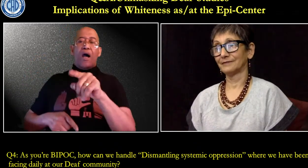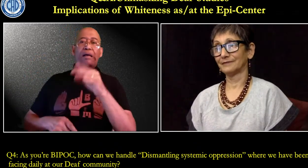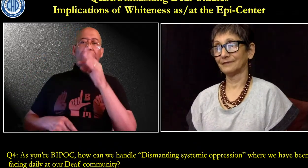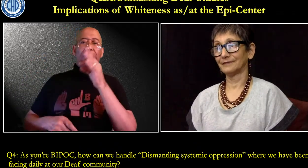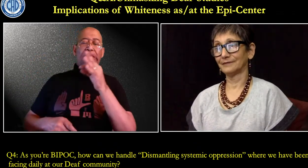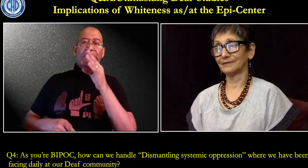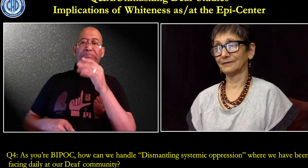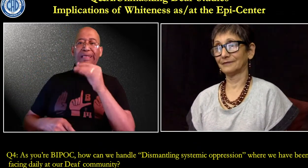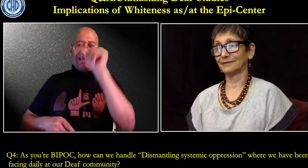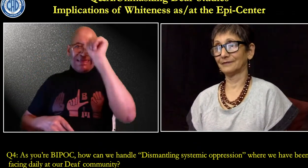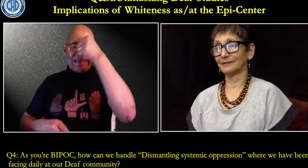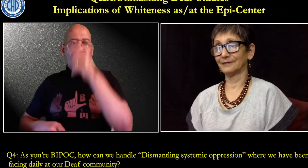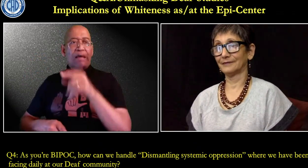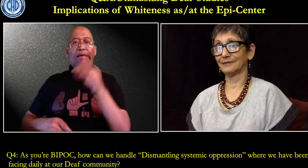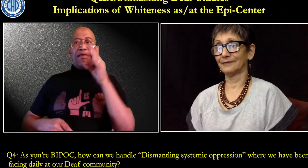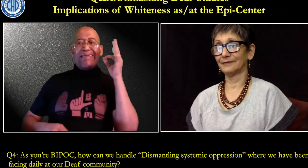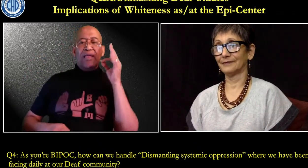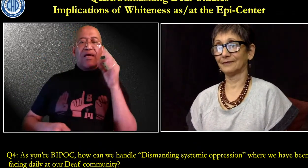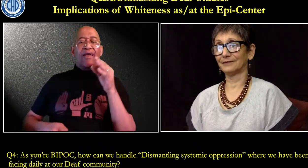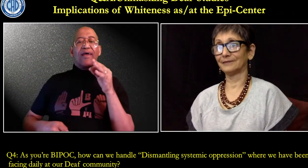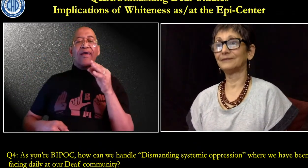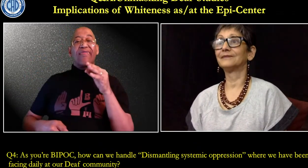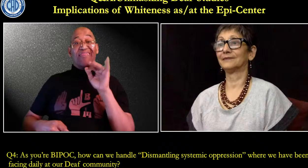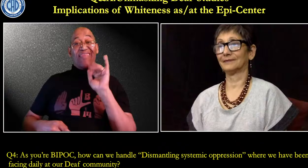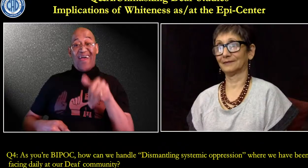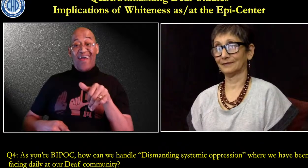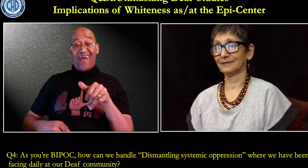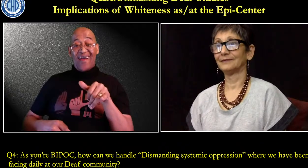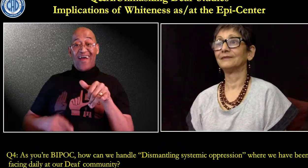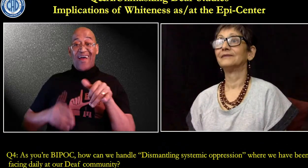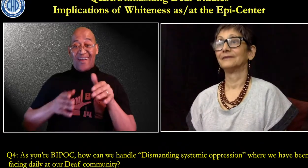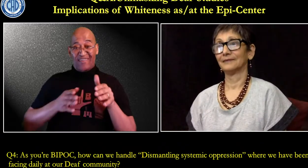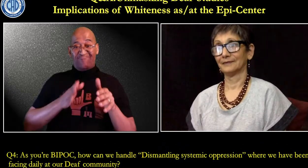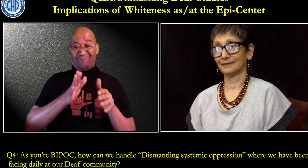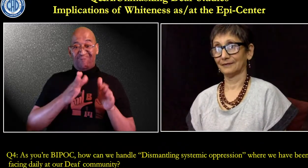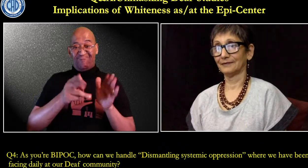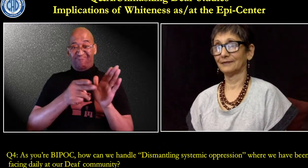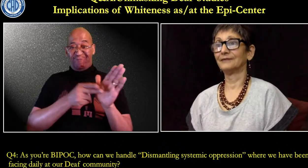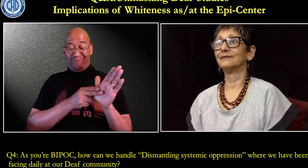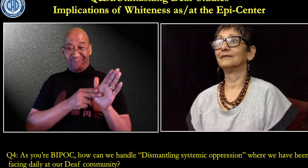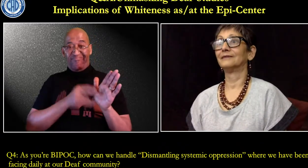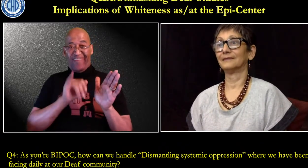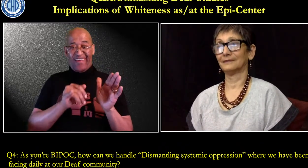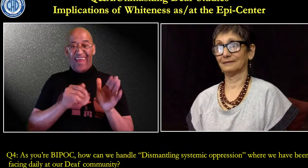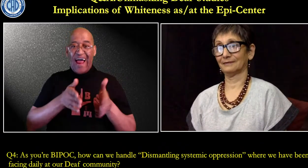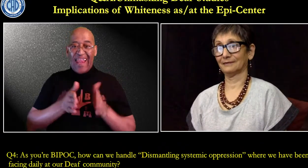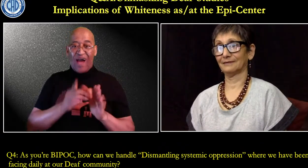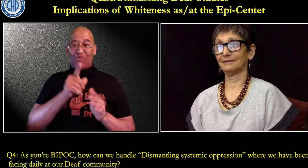Black, Spanish, Native American, Indian,